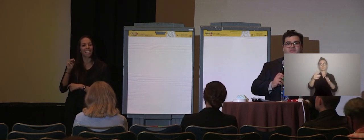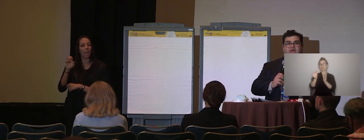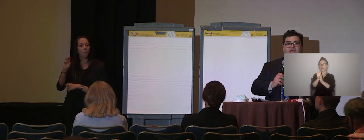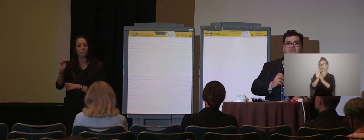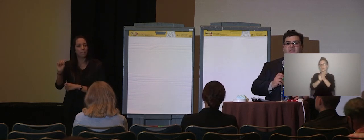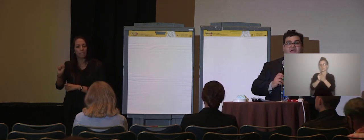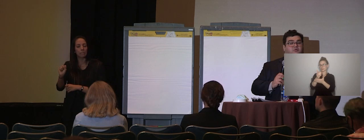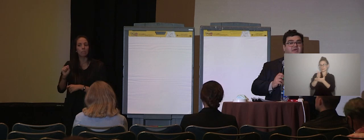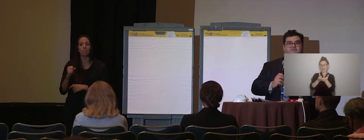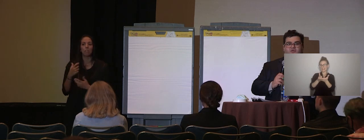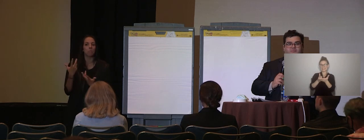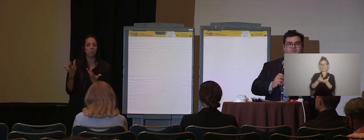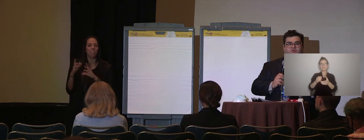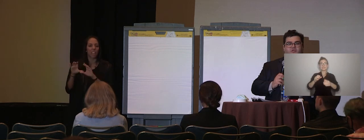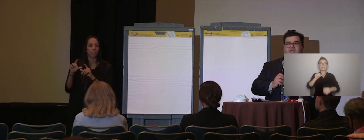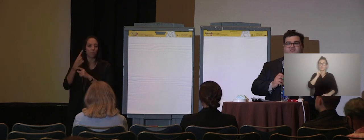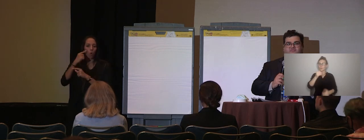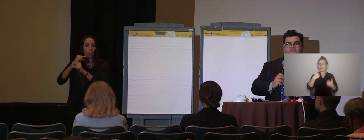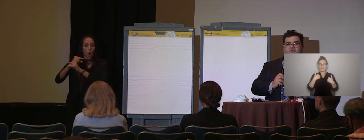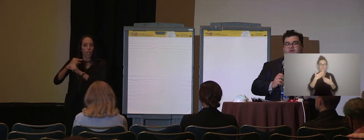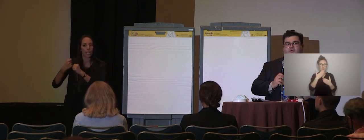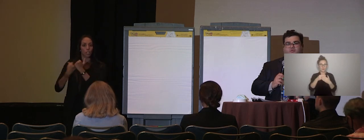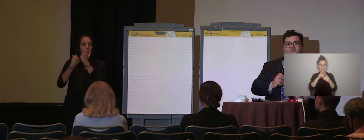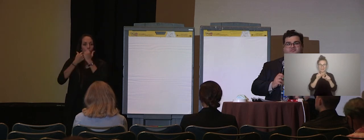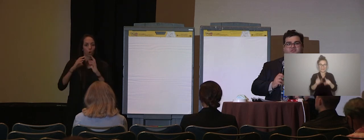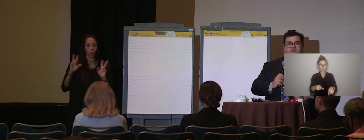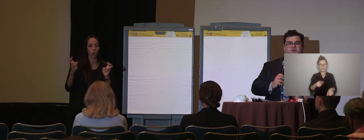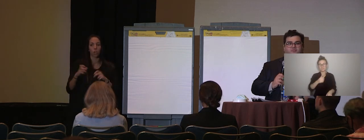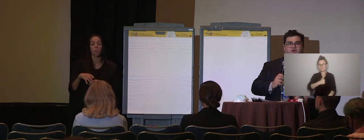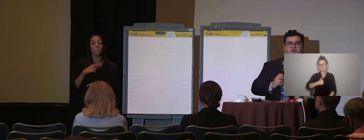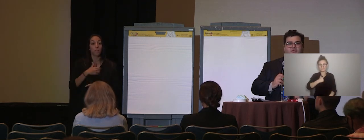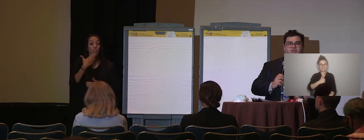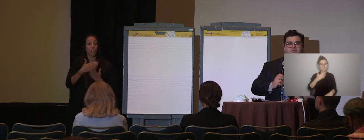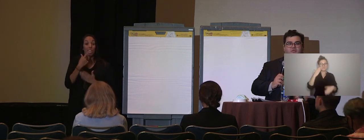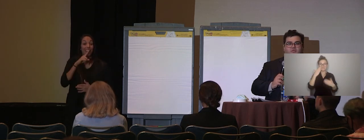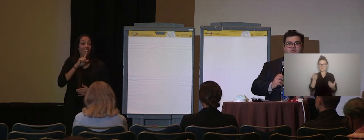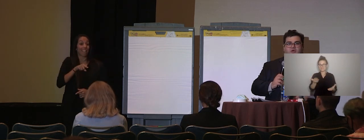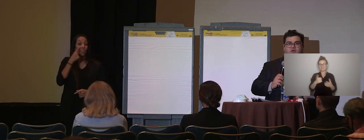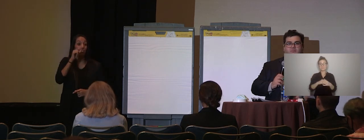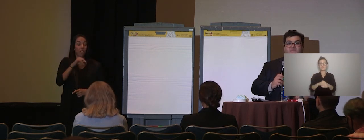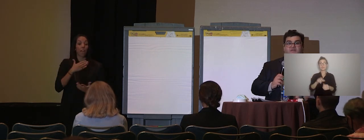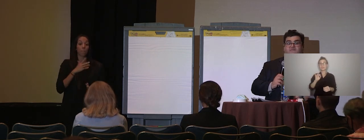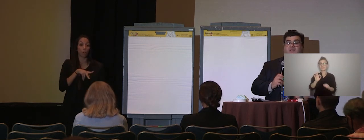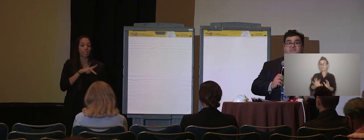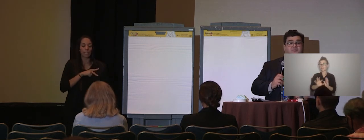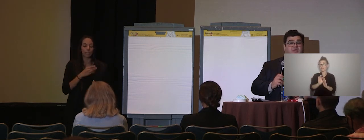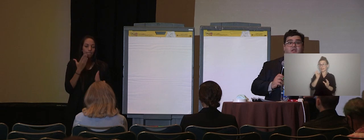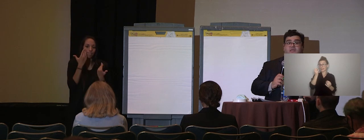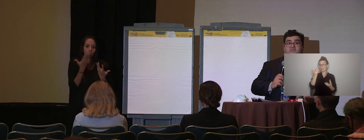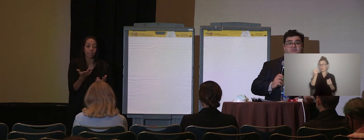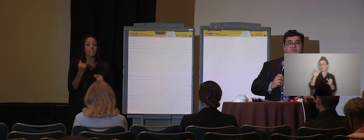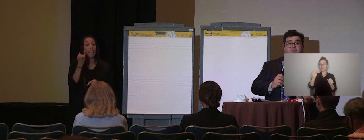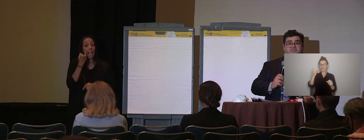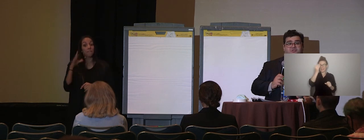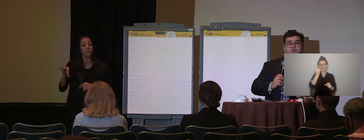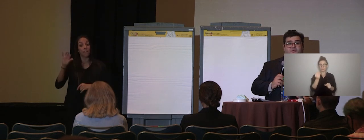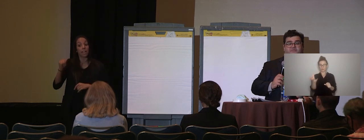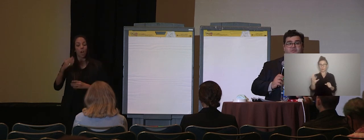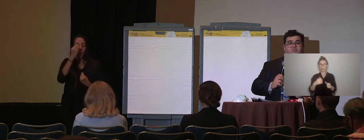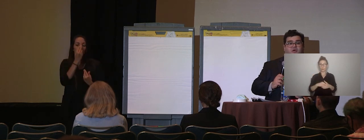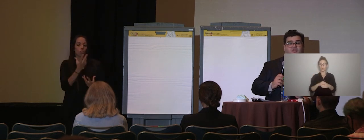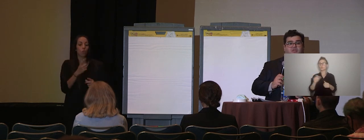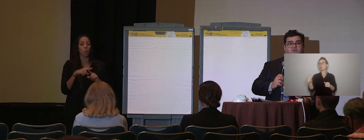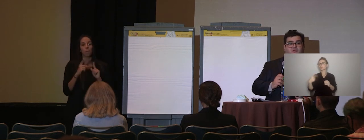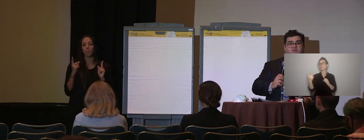But I don't have a good answer for you. I don't personally know. But if I find something out, I can certainly let you know